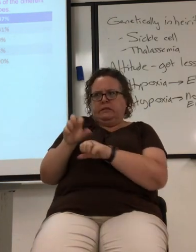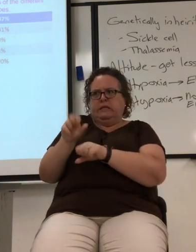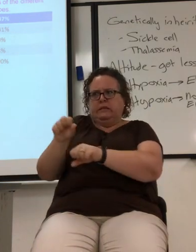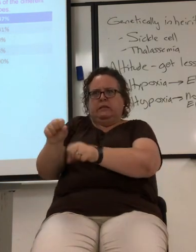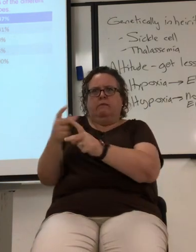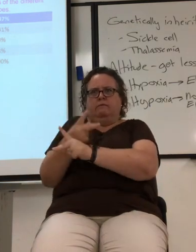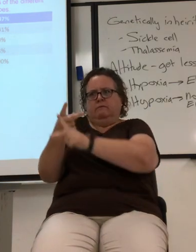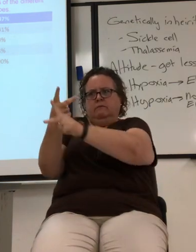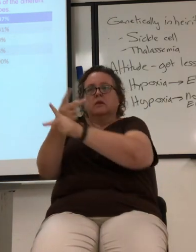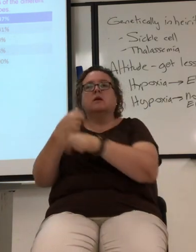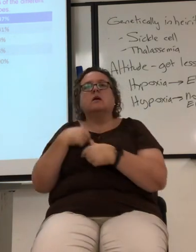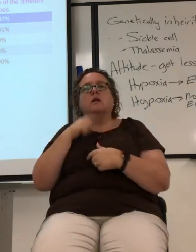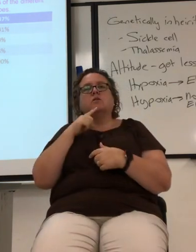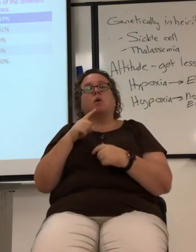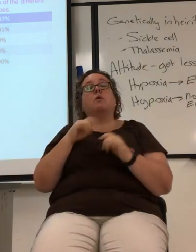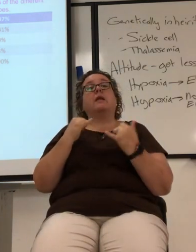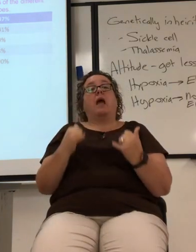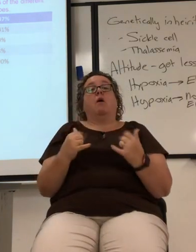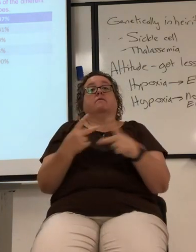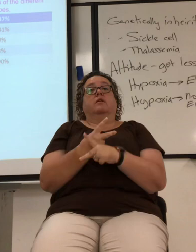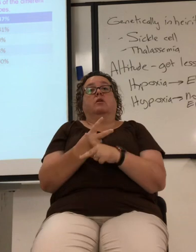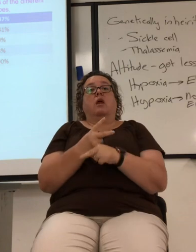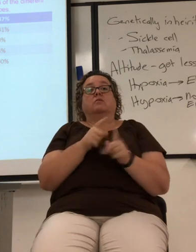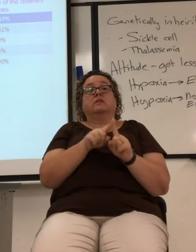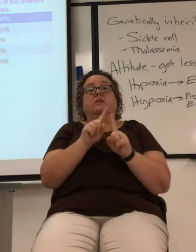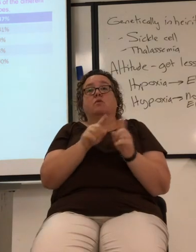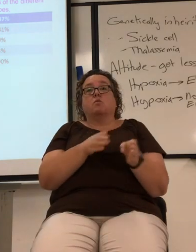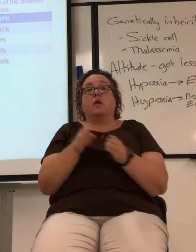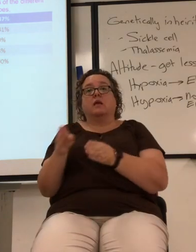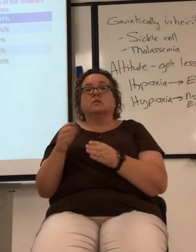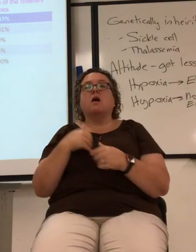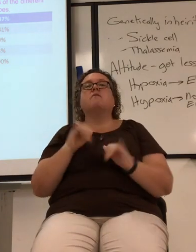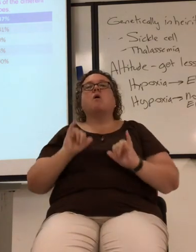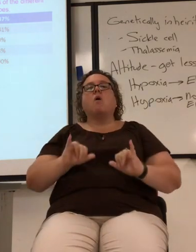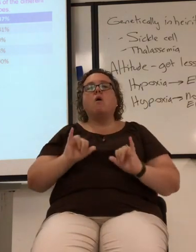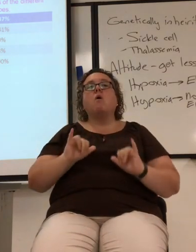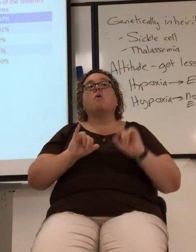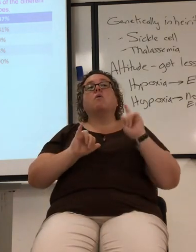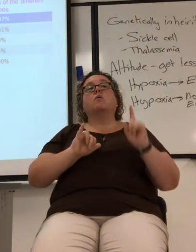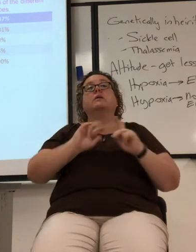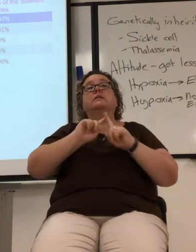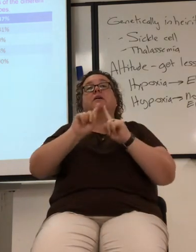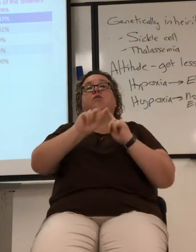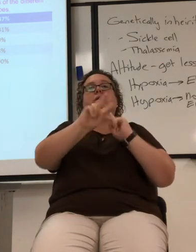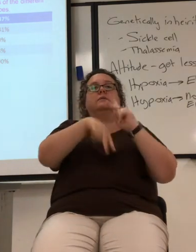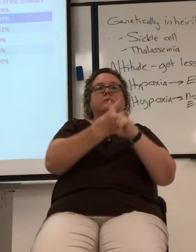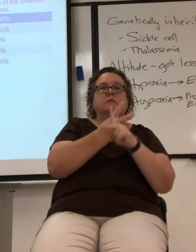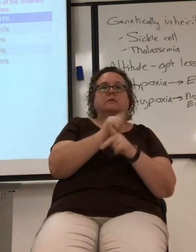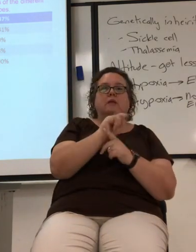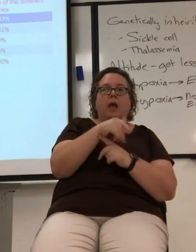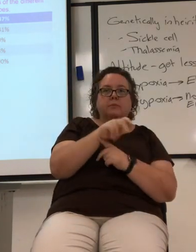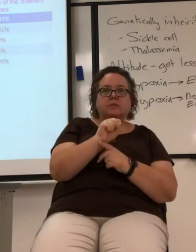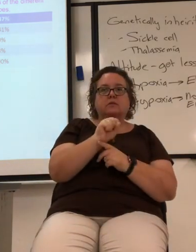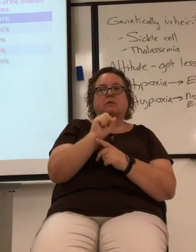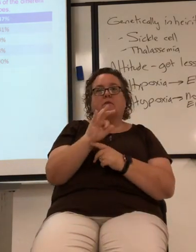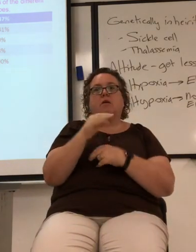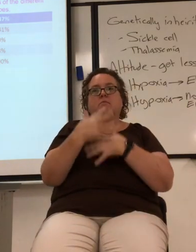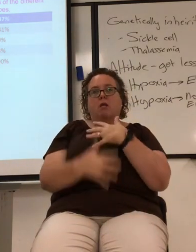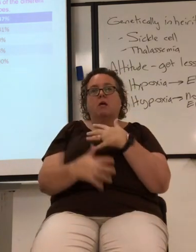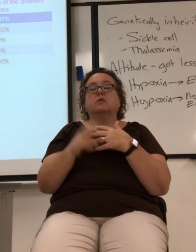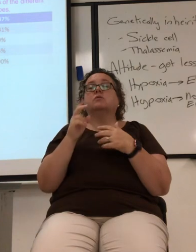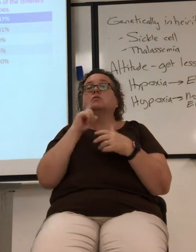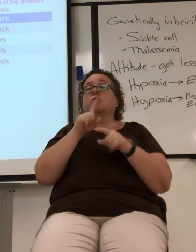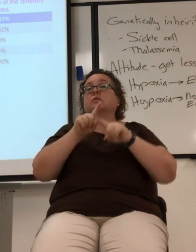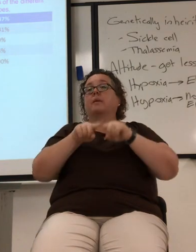figured out ways to do this by figuring out the types of blood. So the types are depending on the type